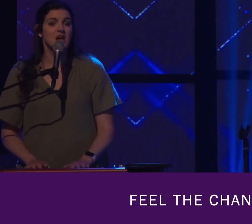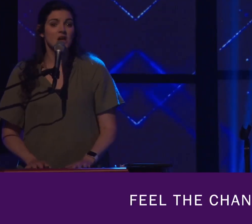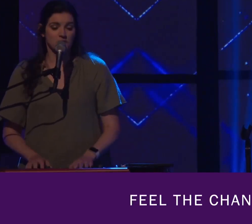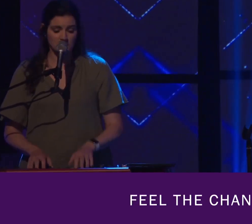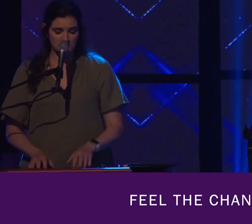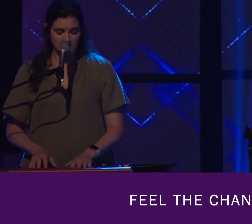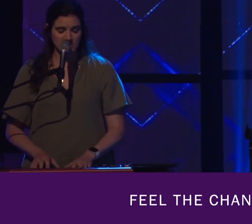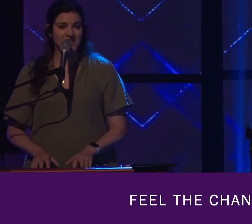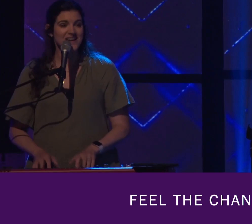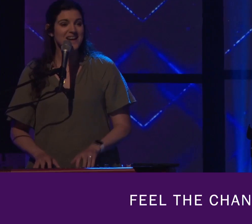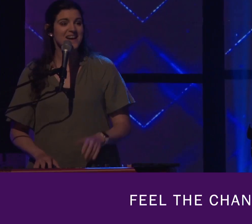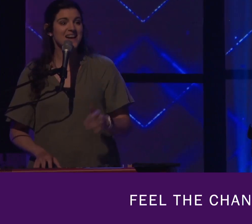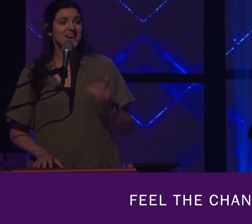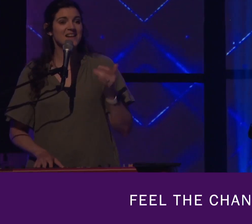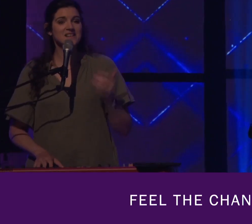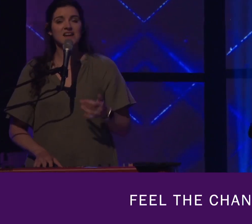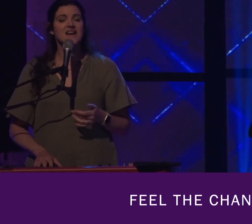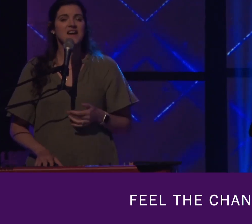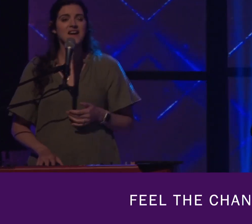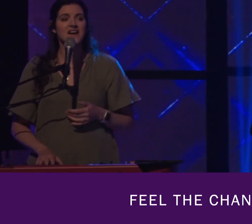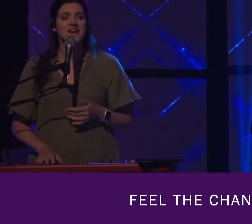light. Feel the